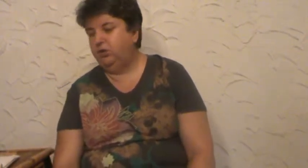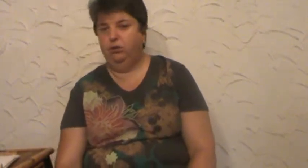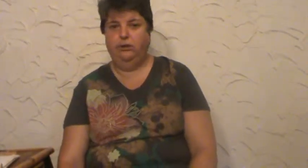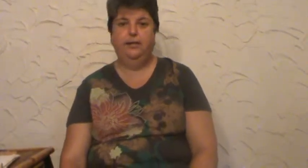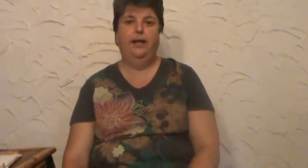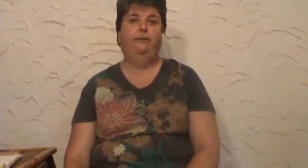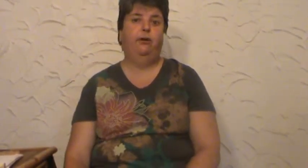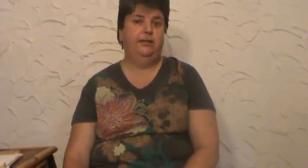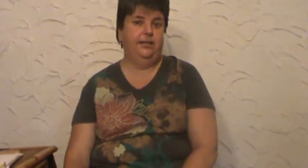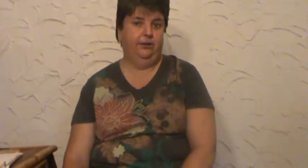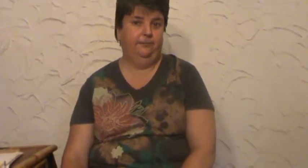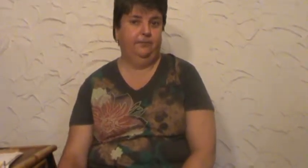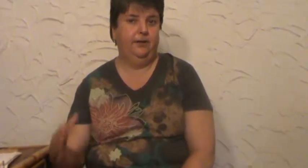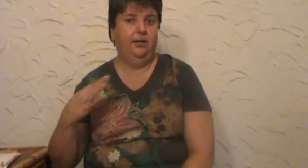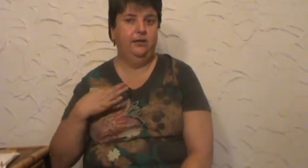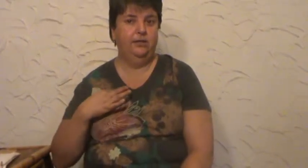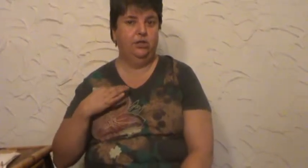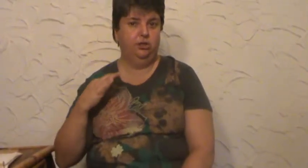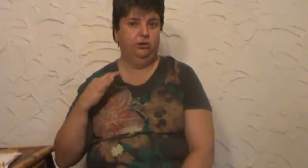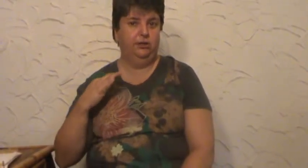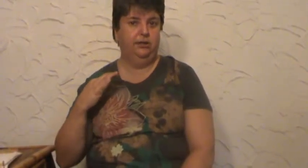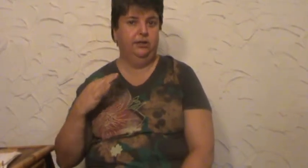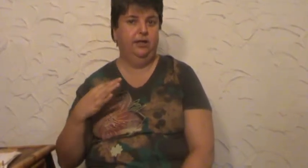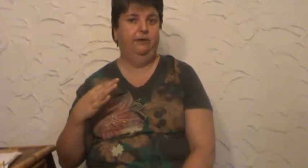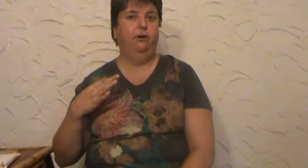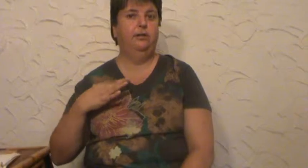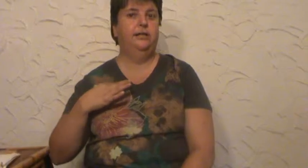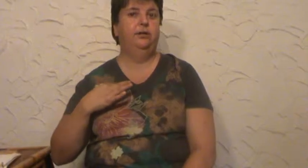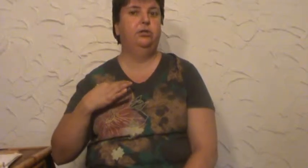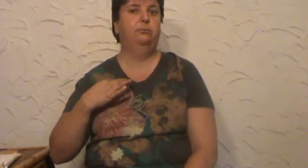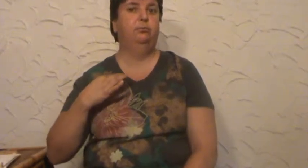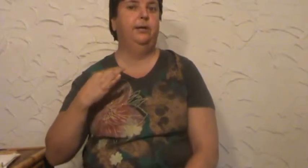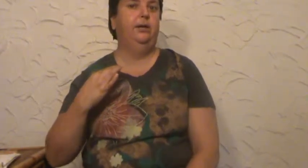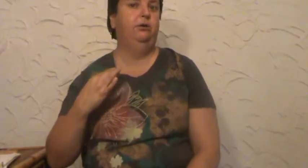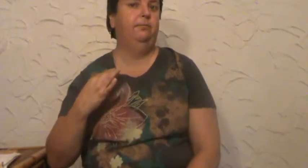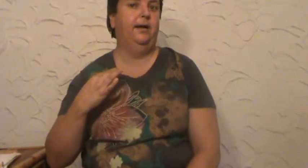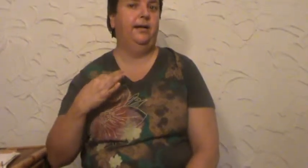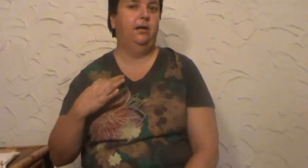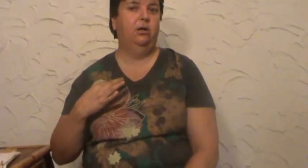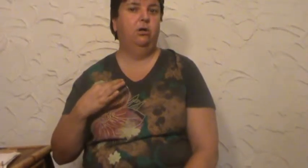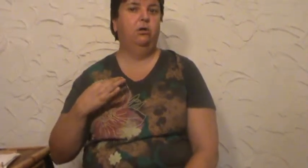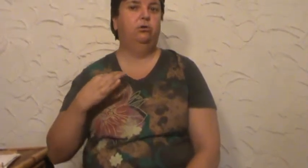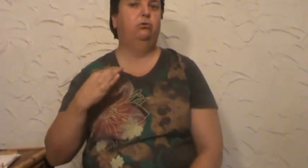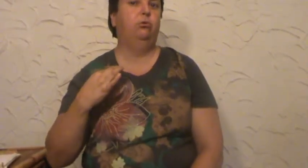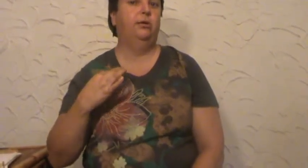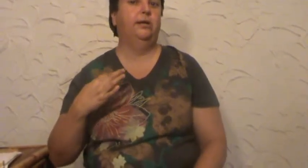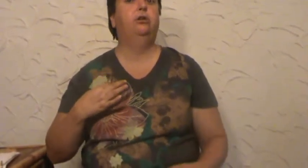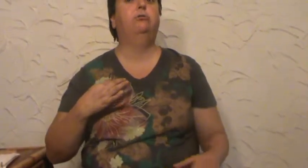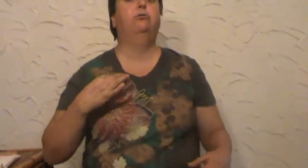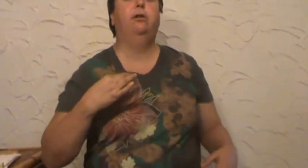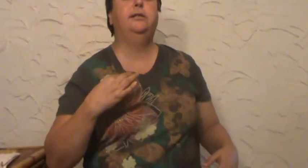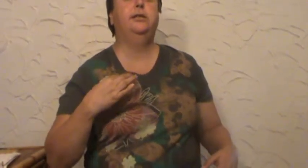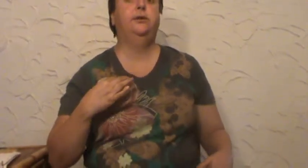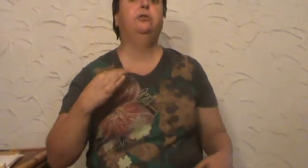Shirt and volunteer. Now this is shirt, and volunteer is you bring your body towards, like you're volunteering